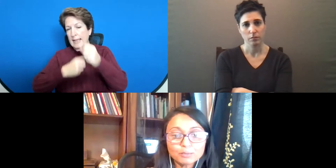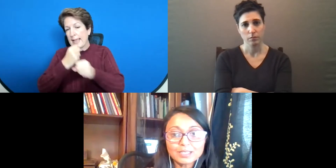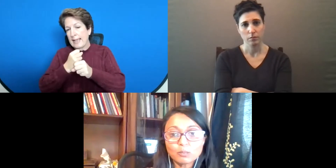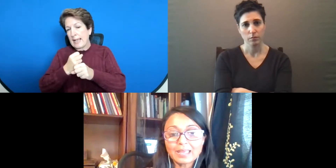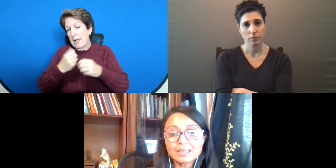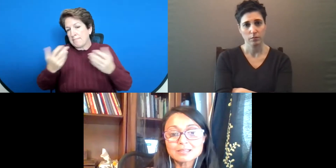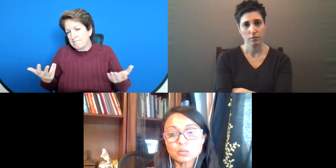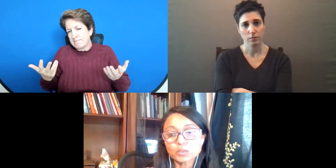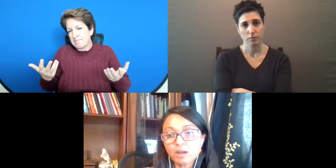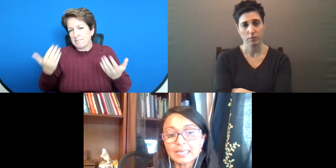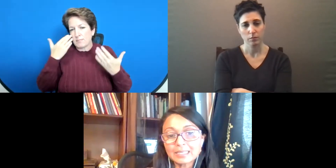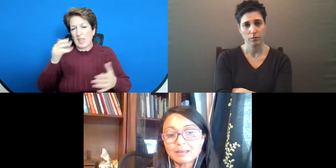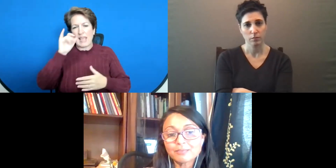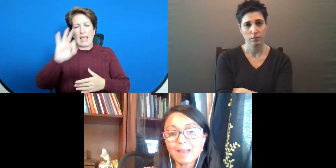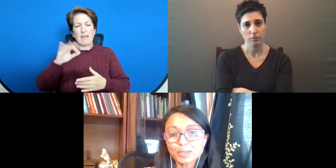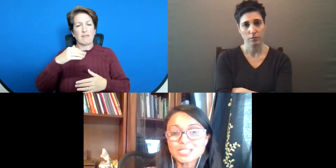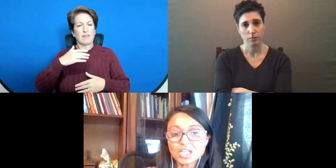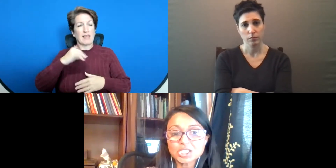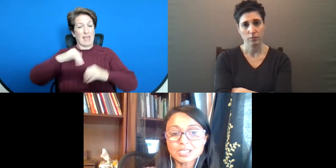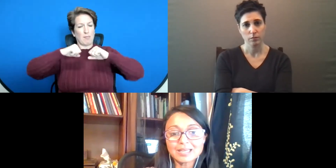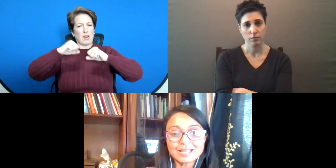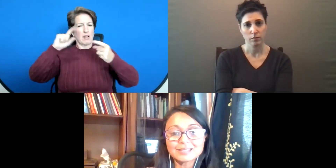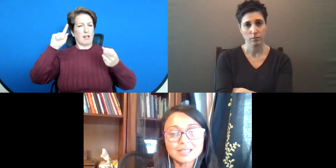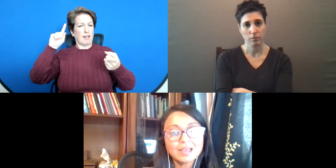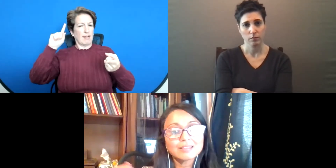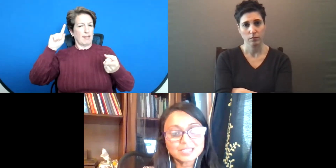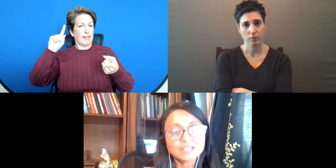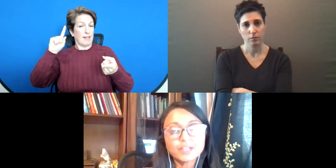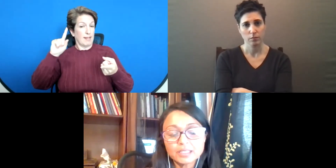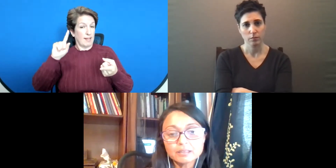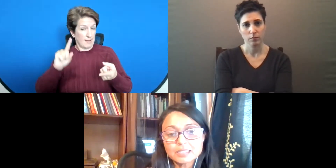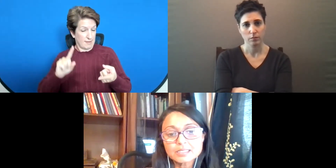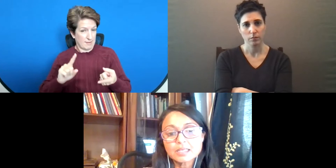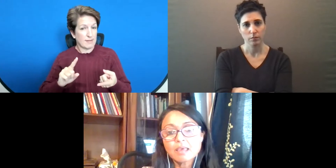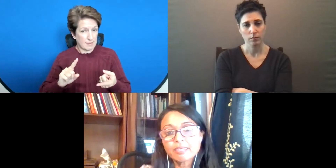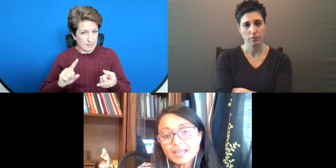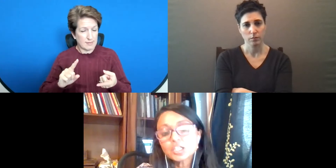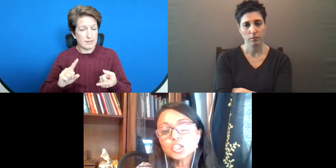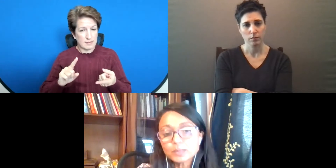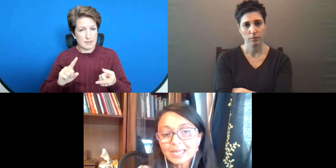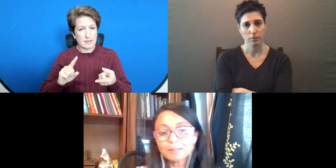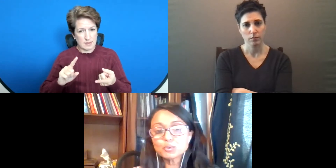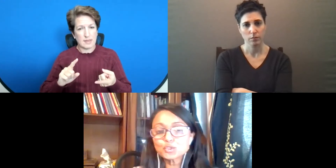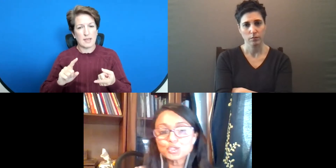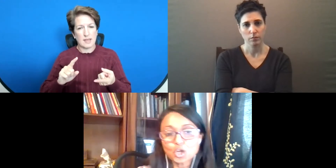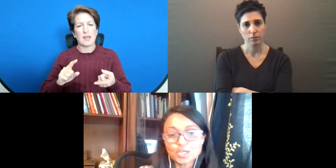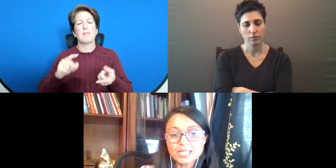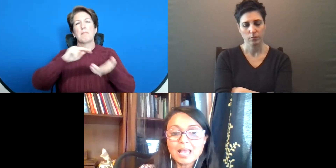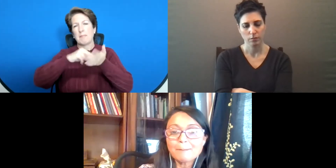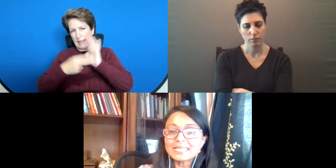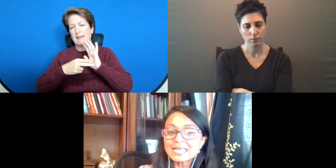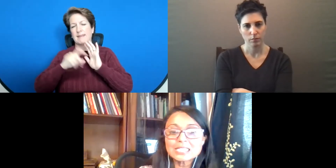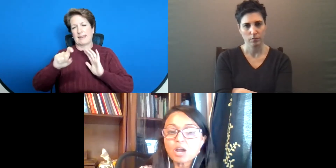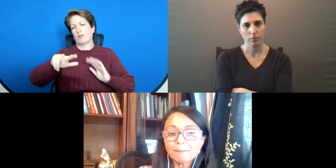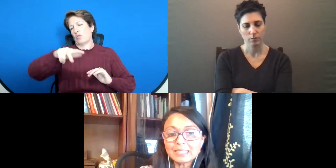if our immunity wanes, we're not getting that protection against the severe illness, then you would get a booster